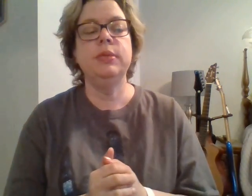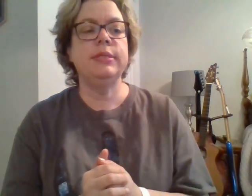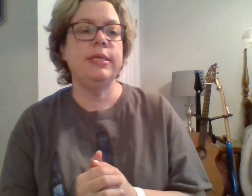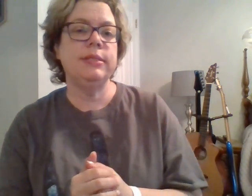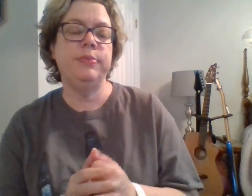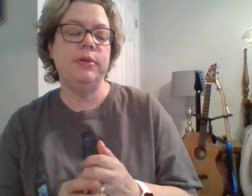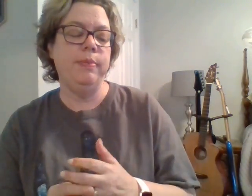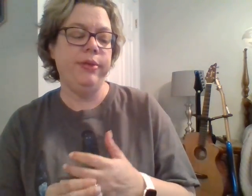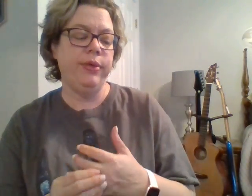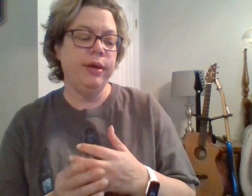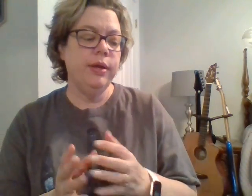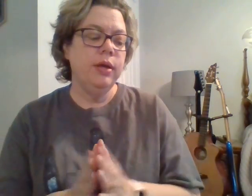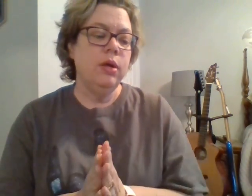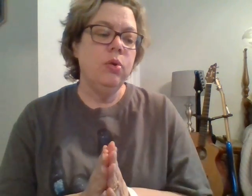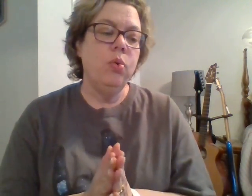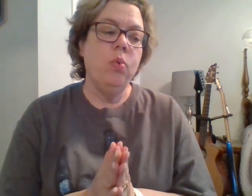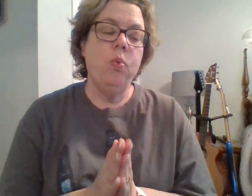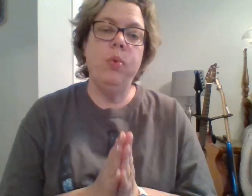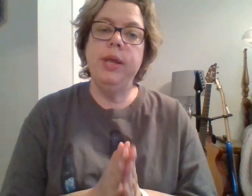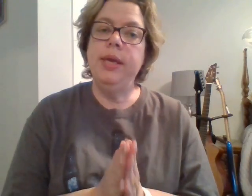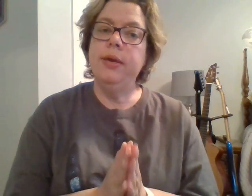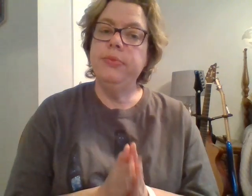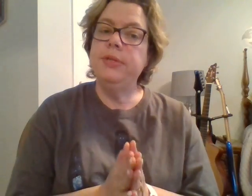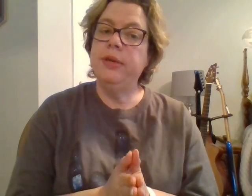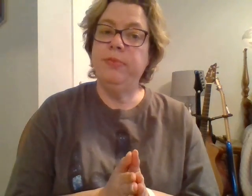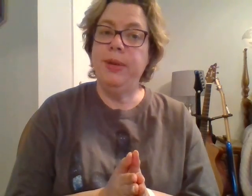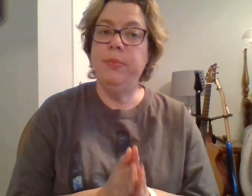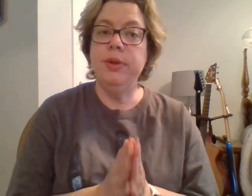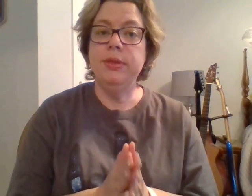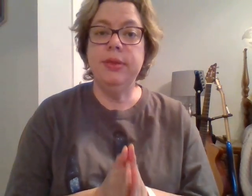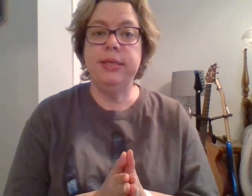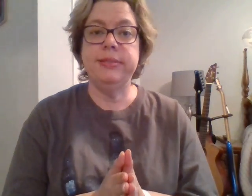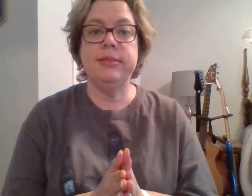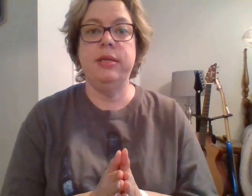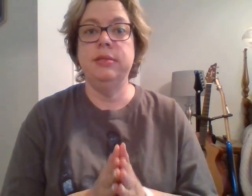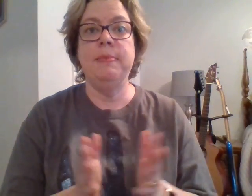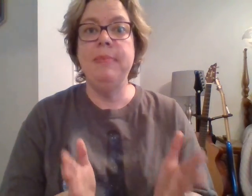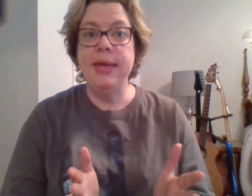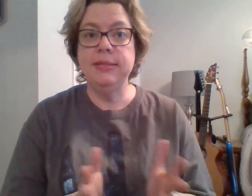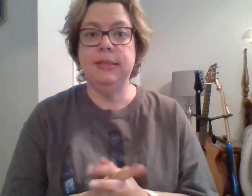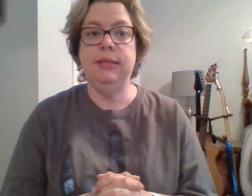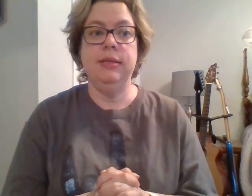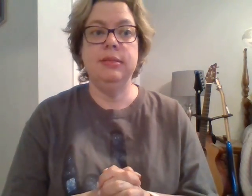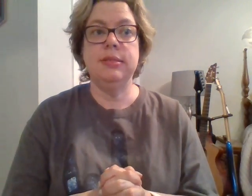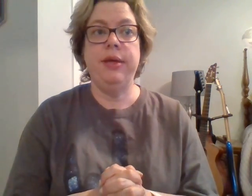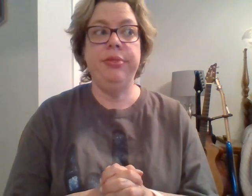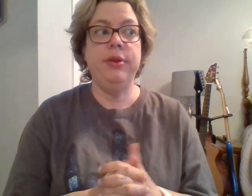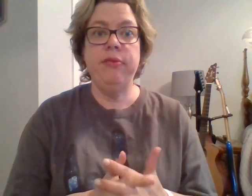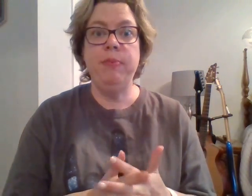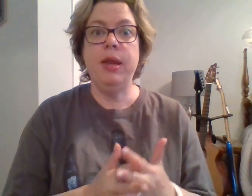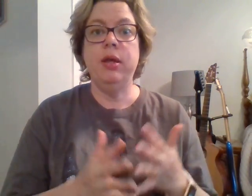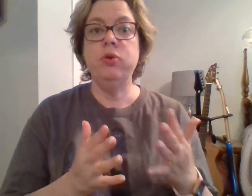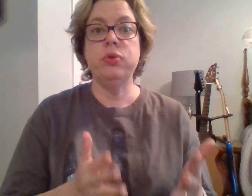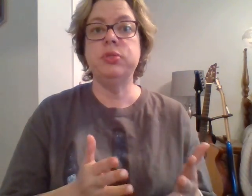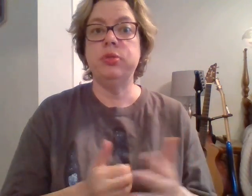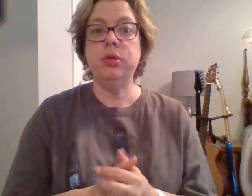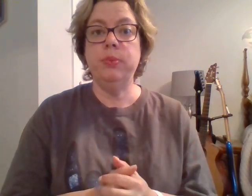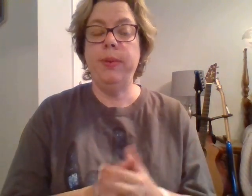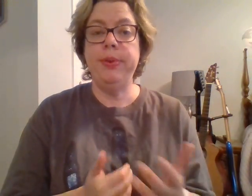say something about that. When he healed the deaf man, one of the things that is amazing is that the deaf man understood what people